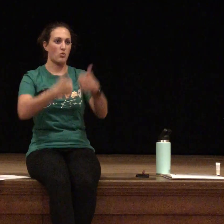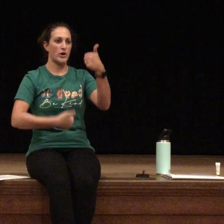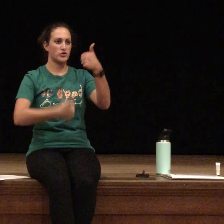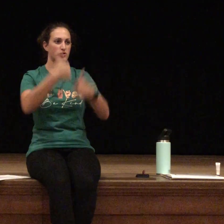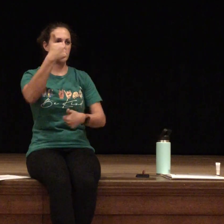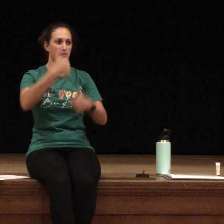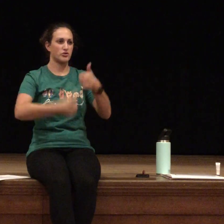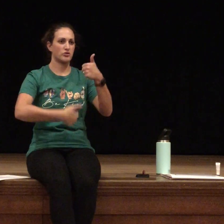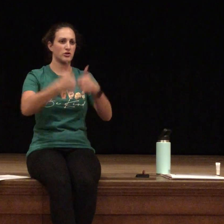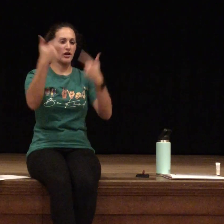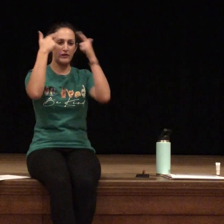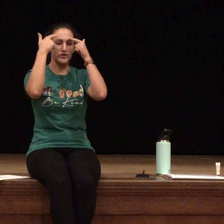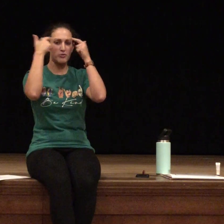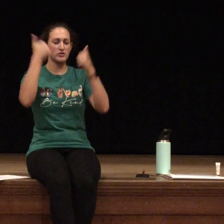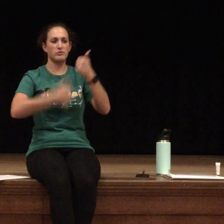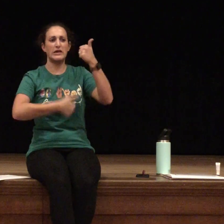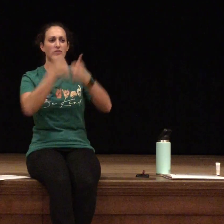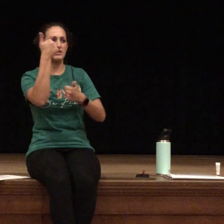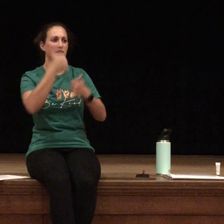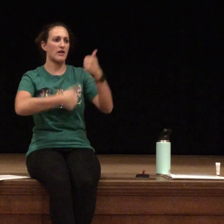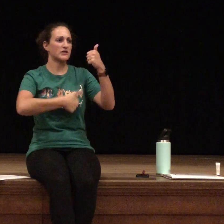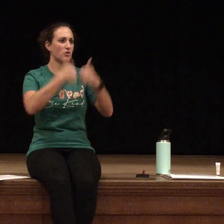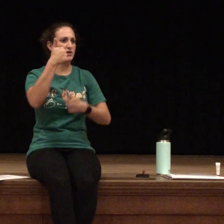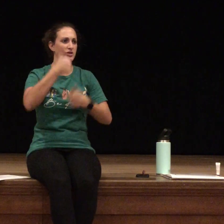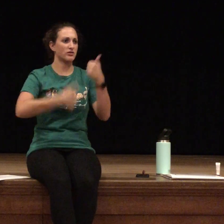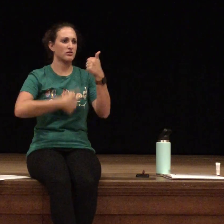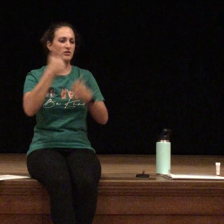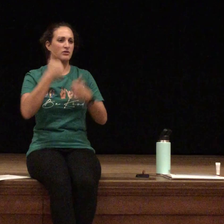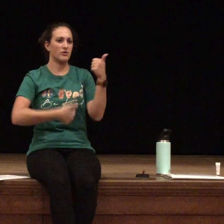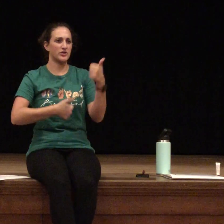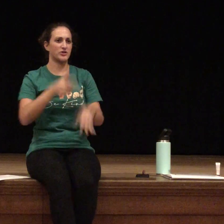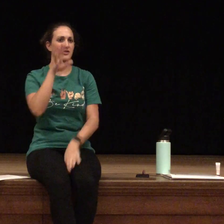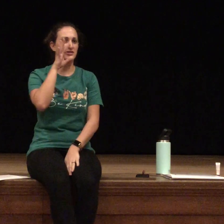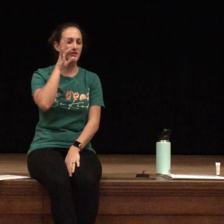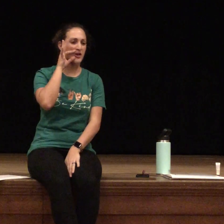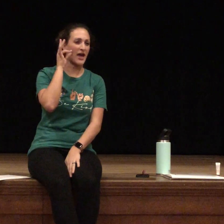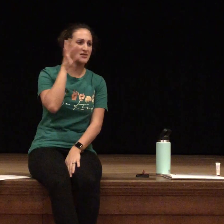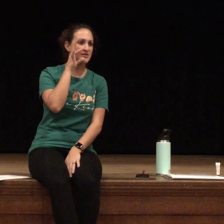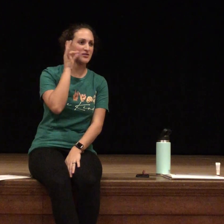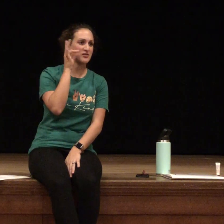which? And those eyebrows would be down to indicate that's a question. Which? So cat,